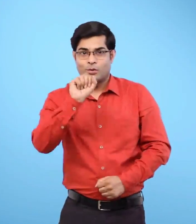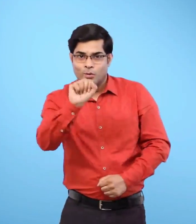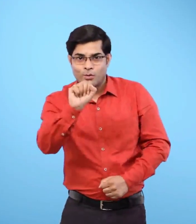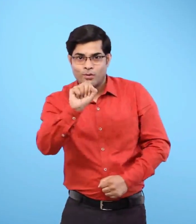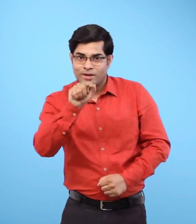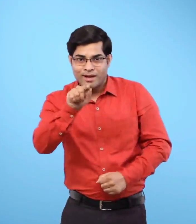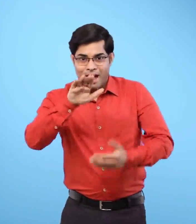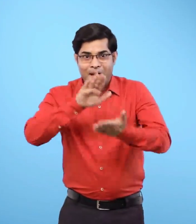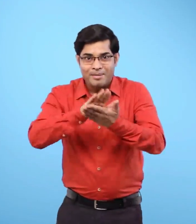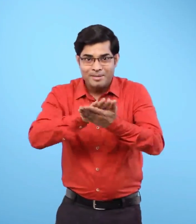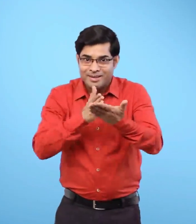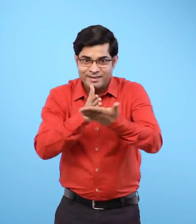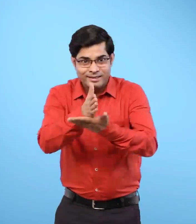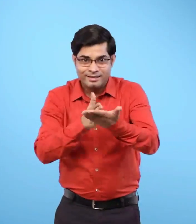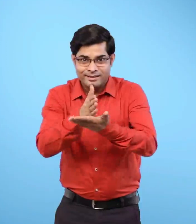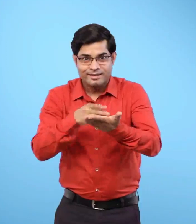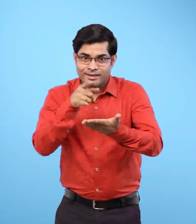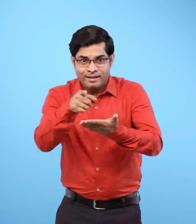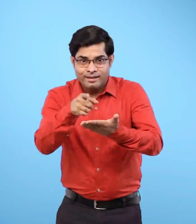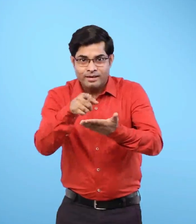What is the day on your birthday?